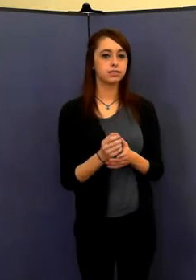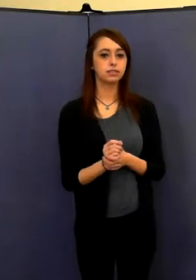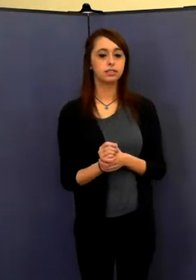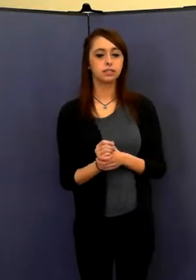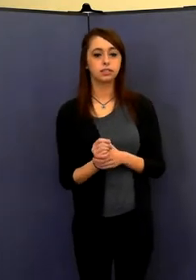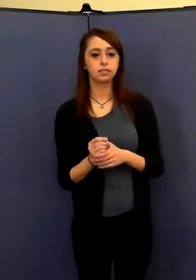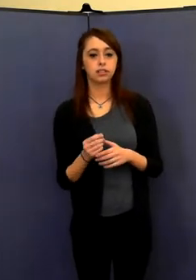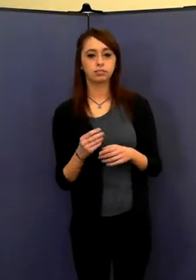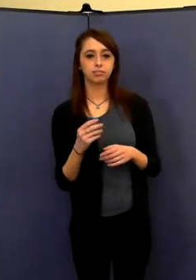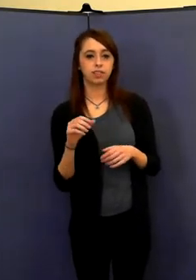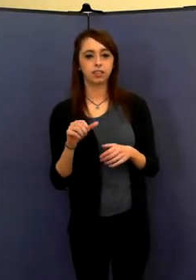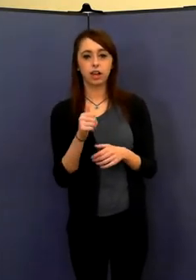important things.